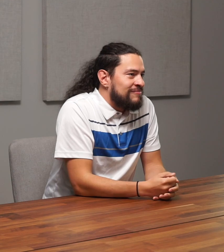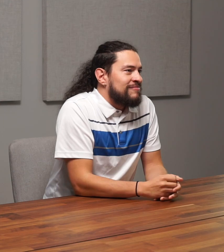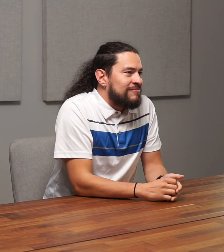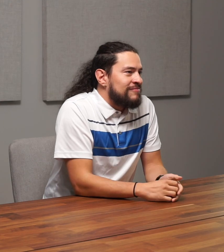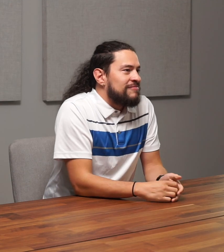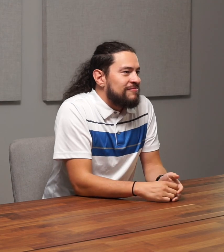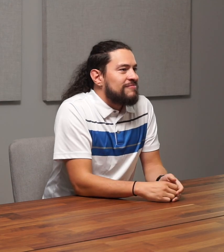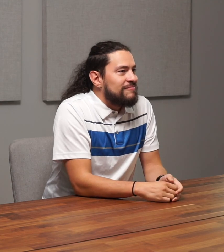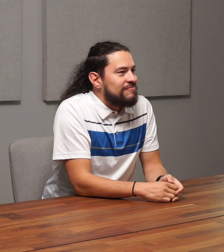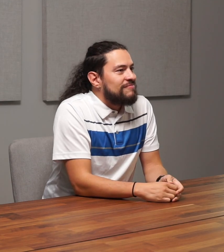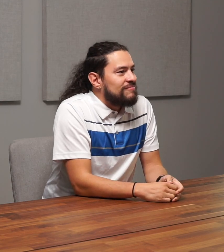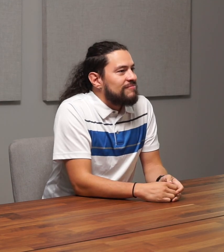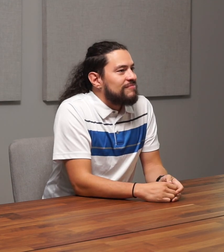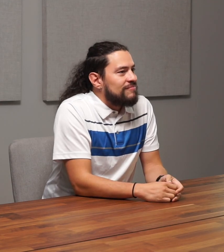started soon it was beautiful